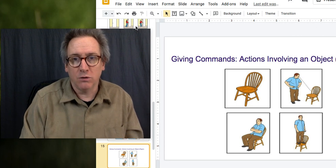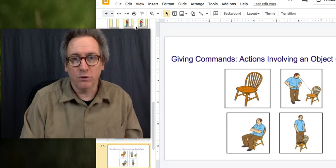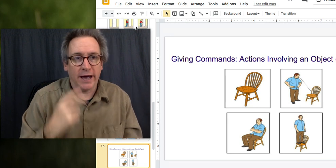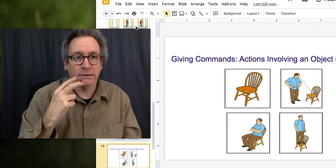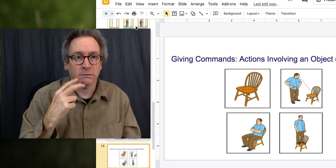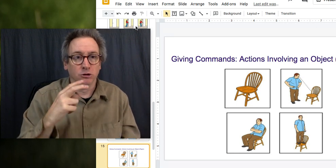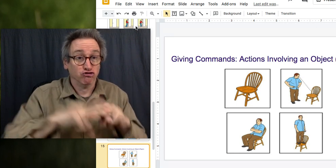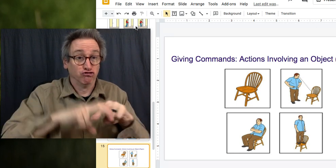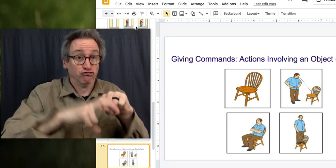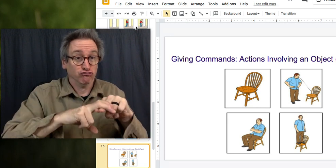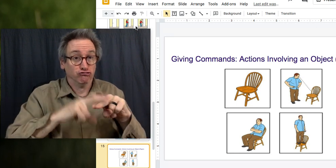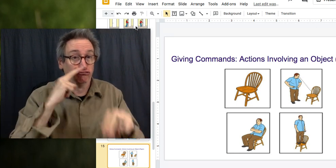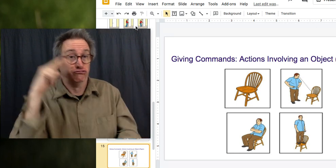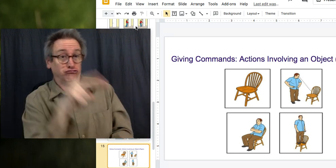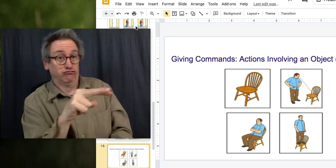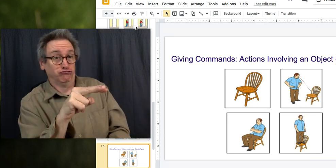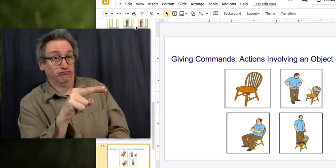So you can,